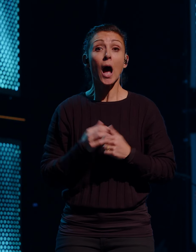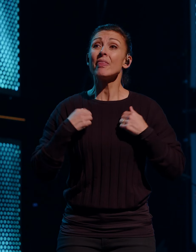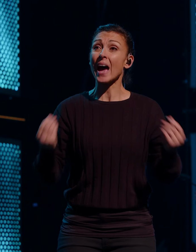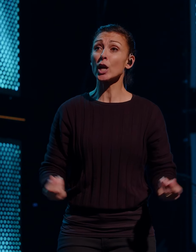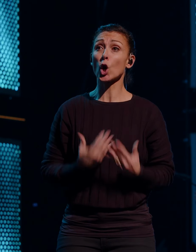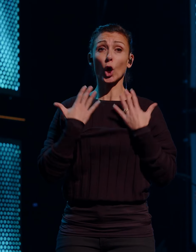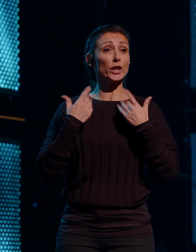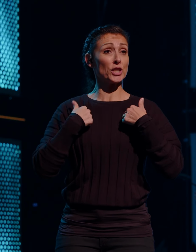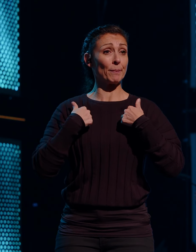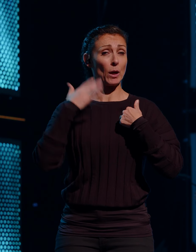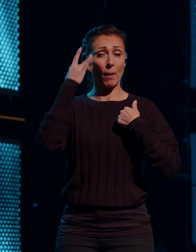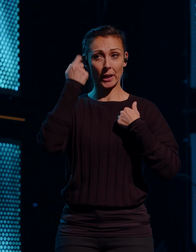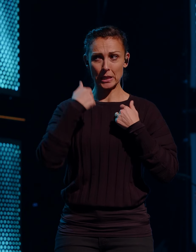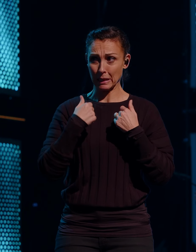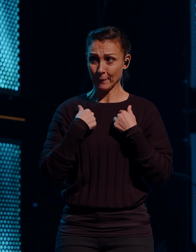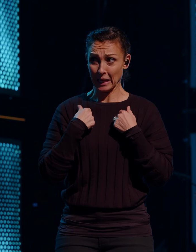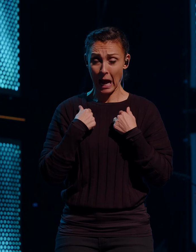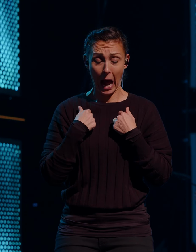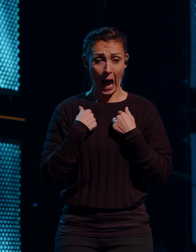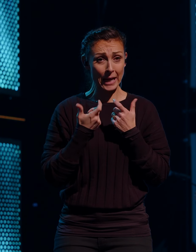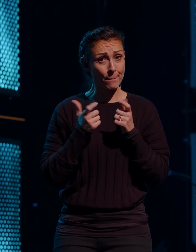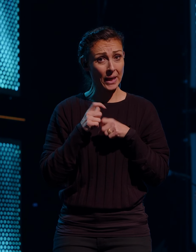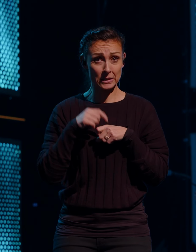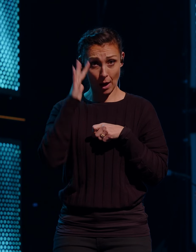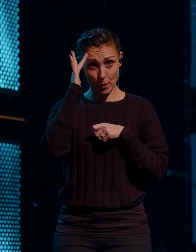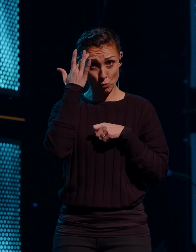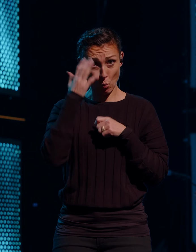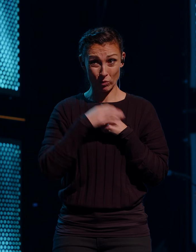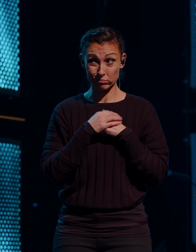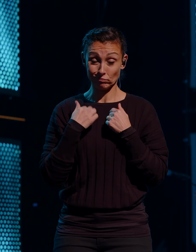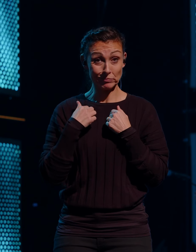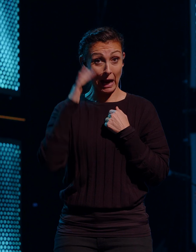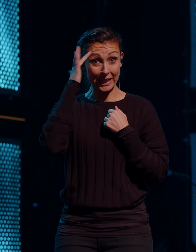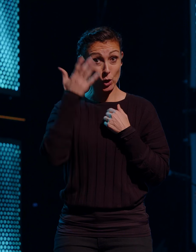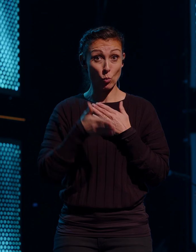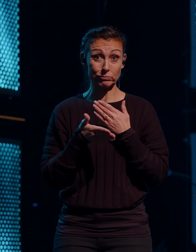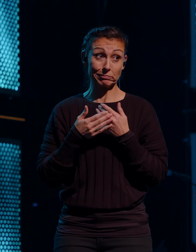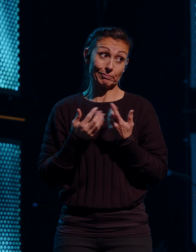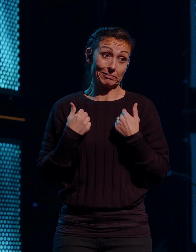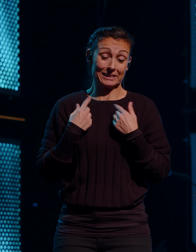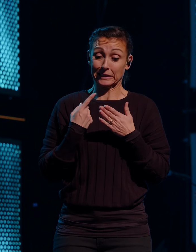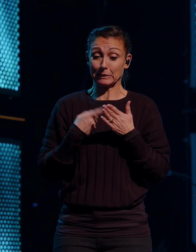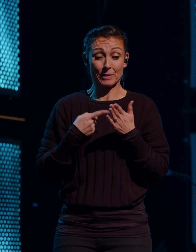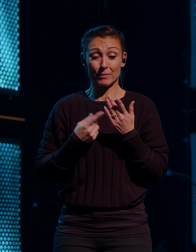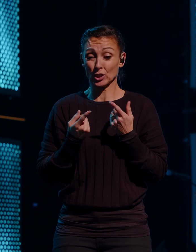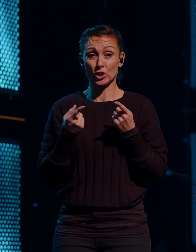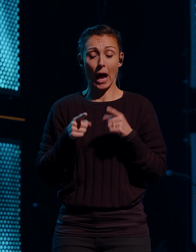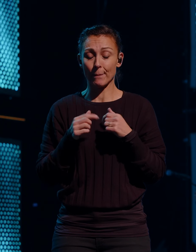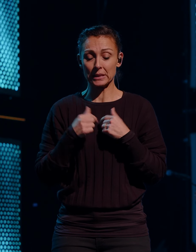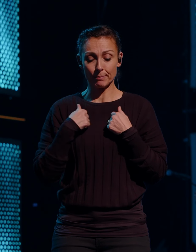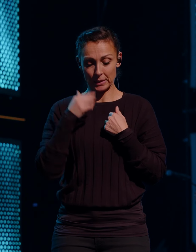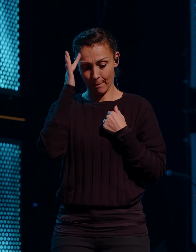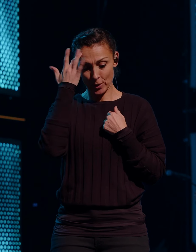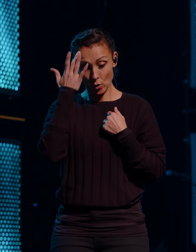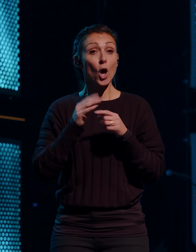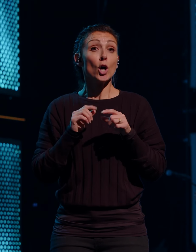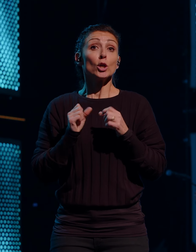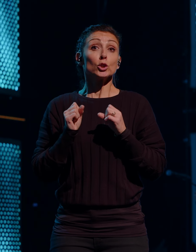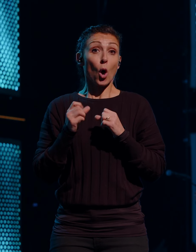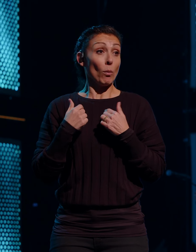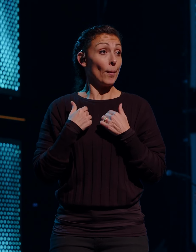annoyed. Don't you get greatly annoyed? Sometimes it just happens. Sometimes it's like, I'm just annoyed. This encourages